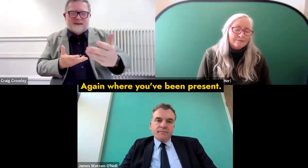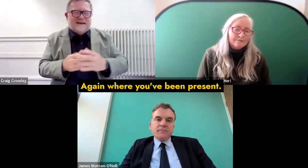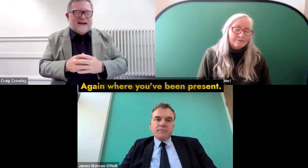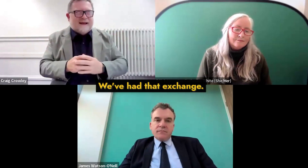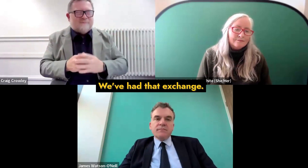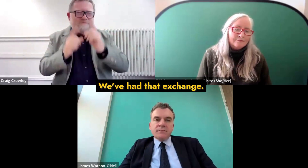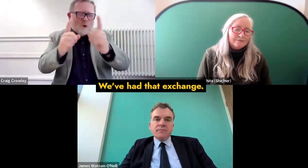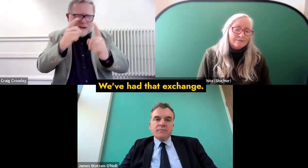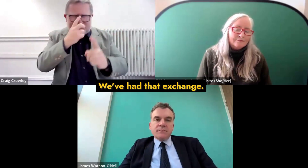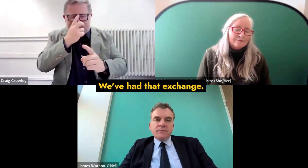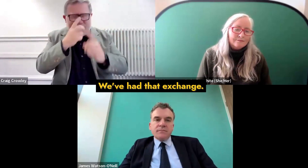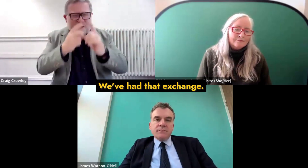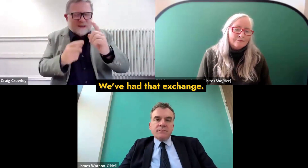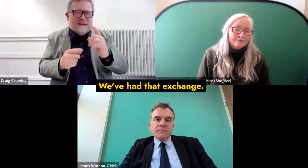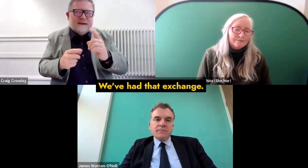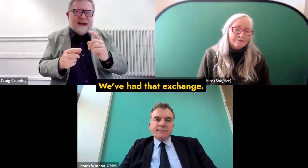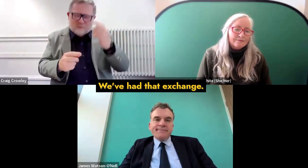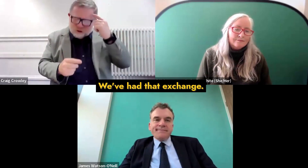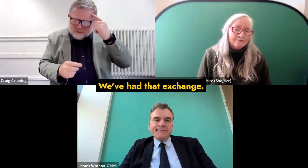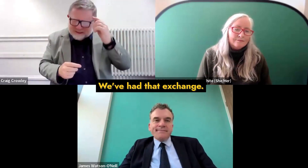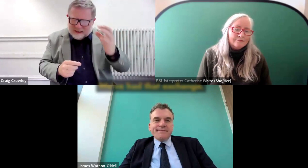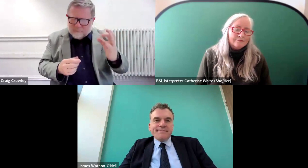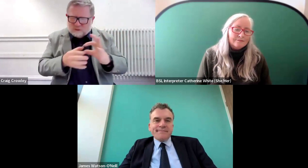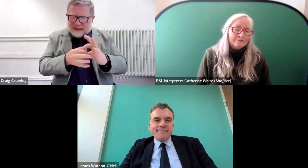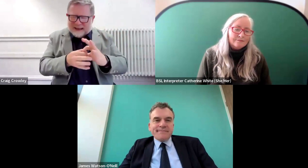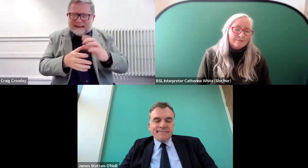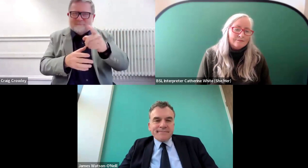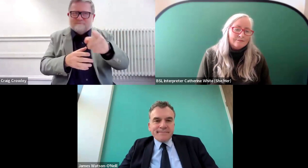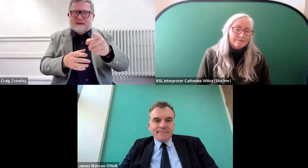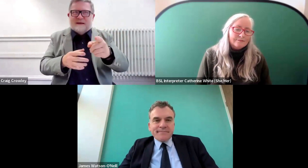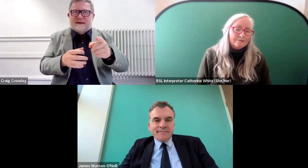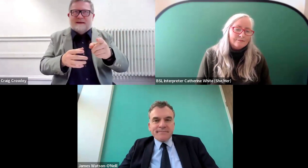you've been present. We've had that exchange.